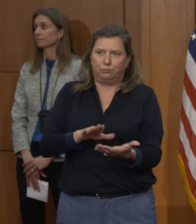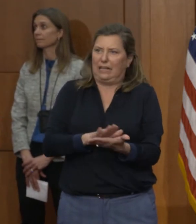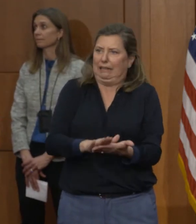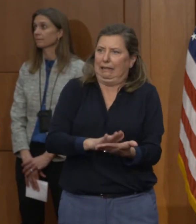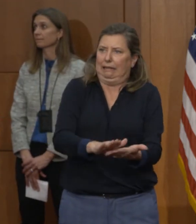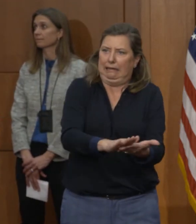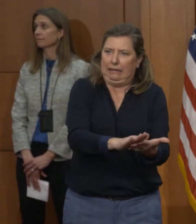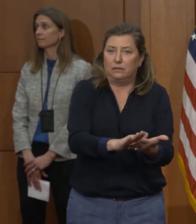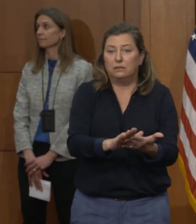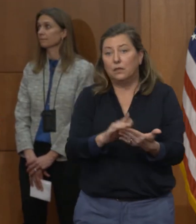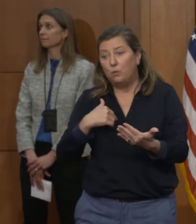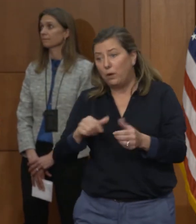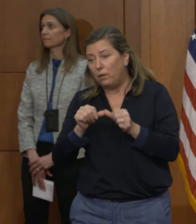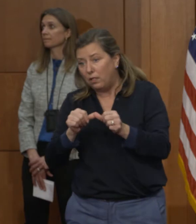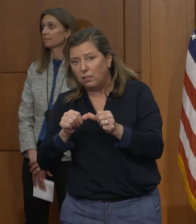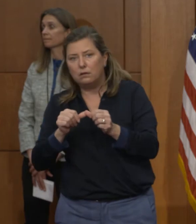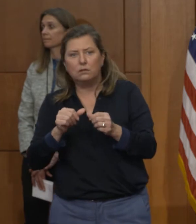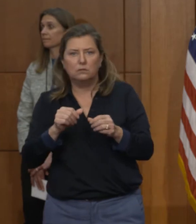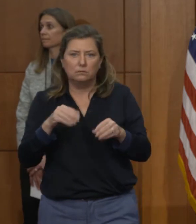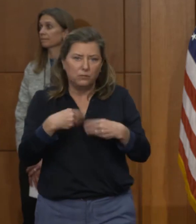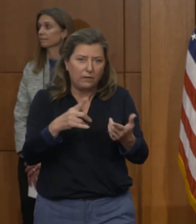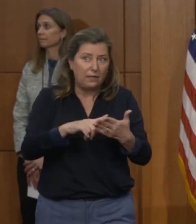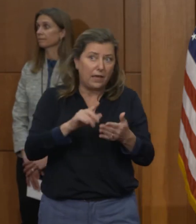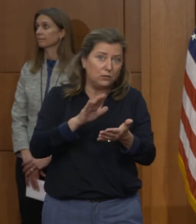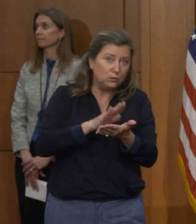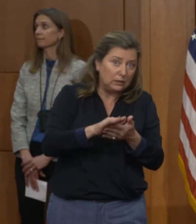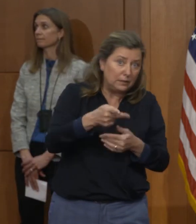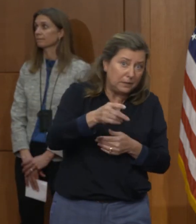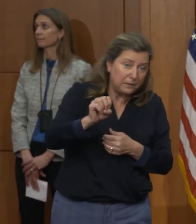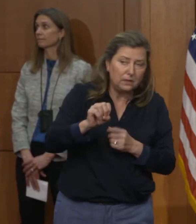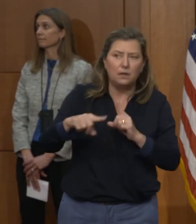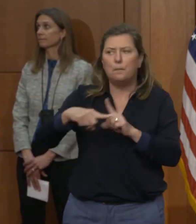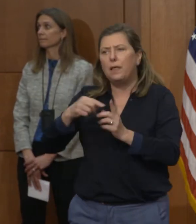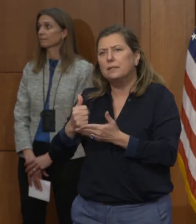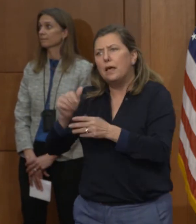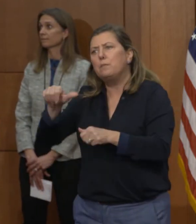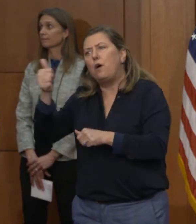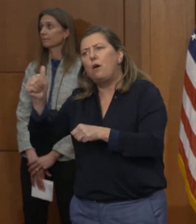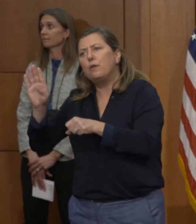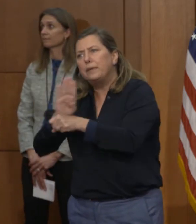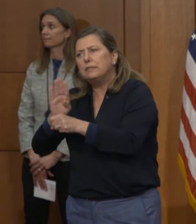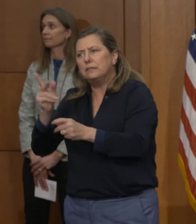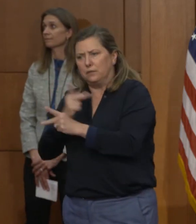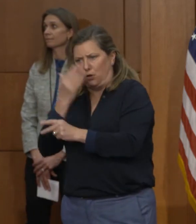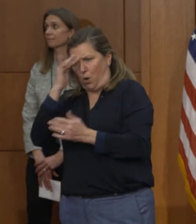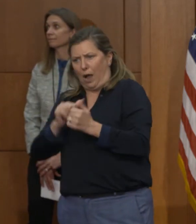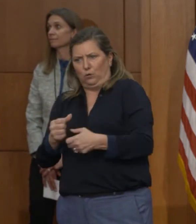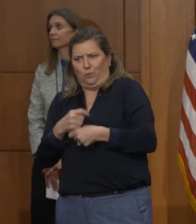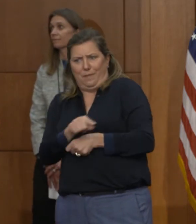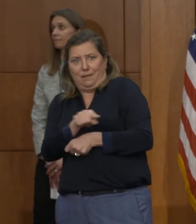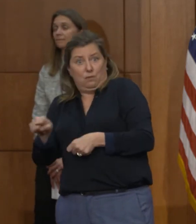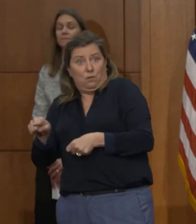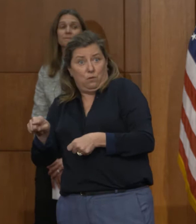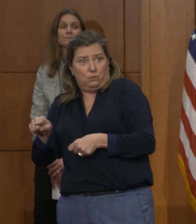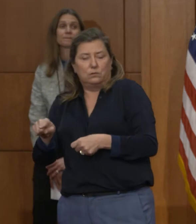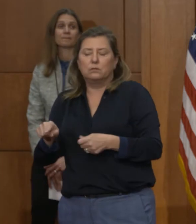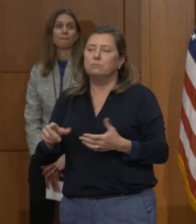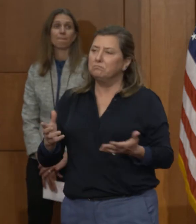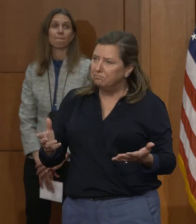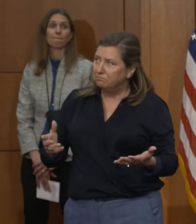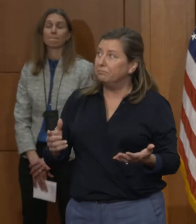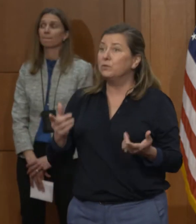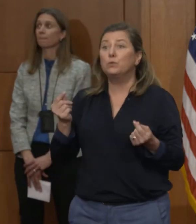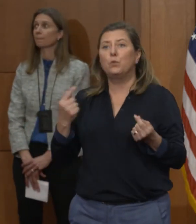help businesses figure out how to manufacture it. So we need to keep doing what we're doing, and we need